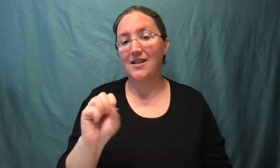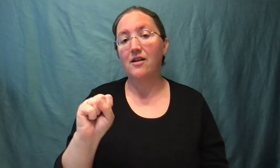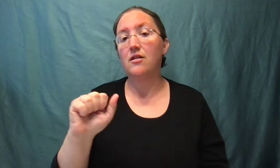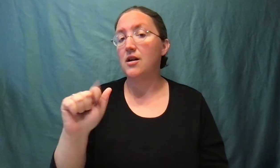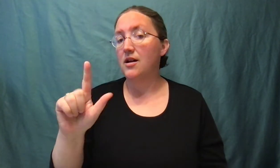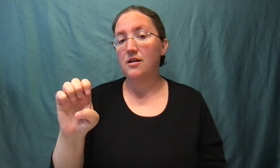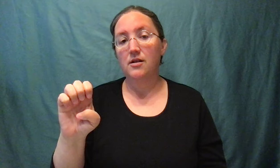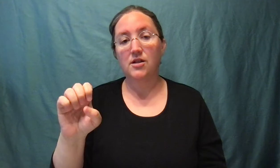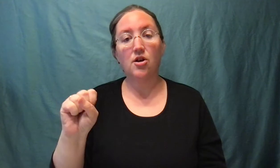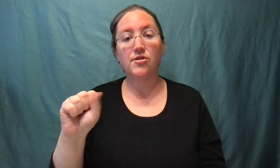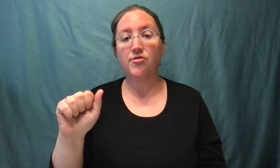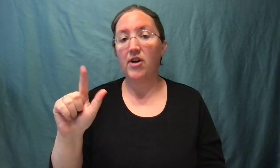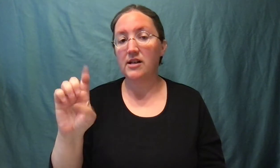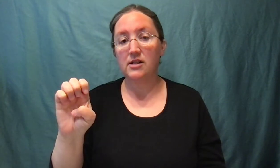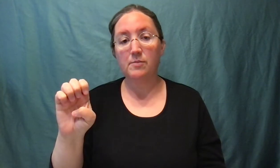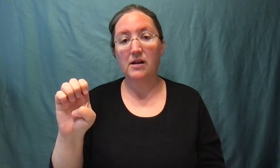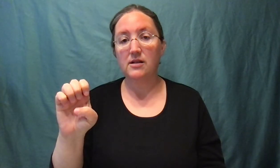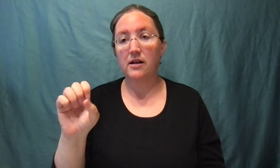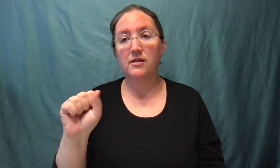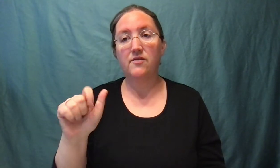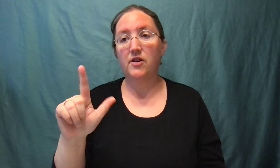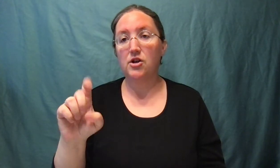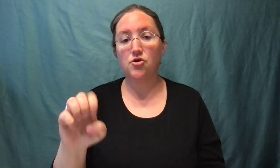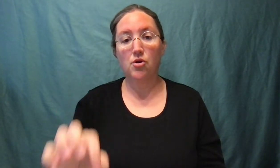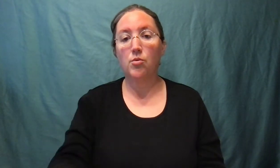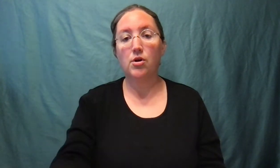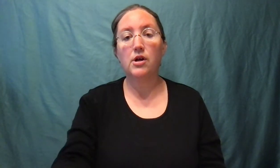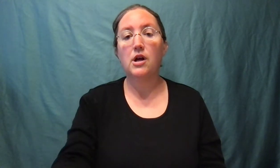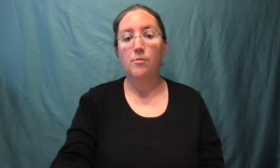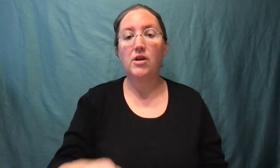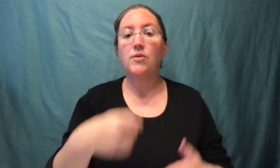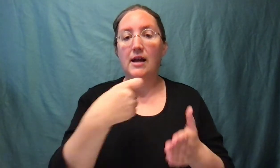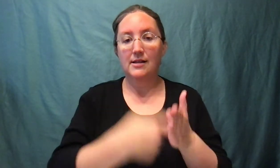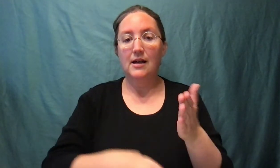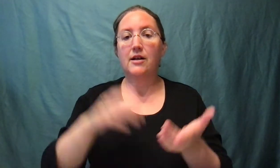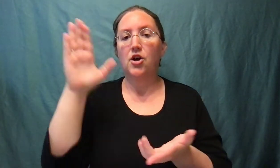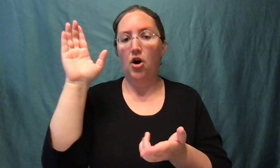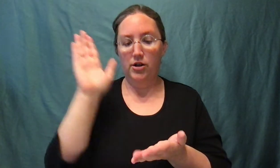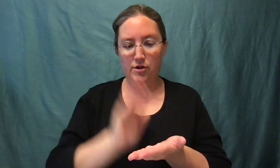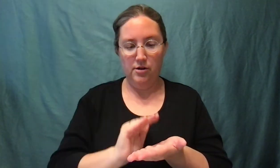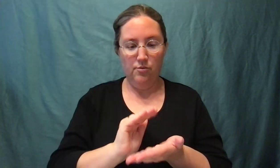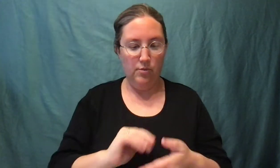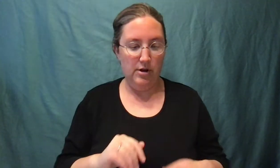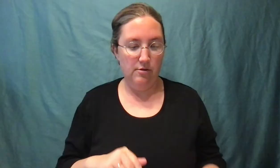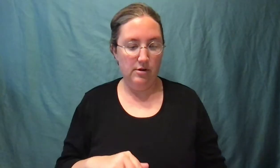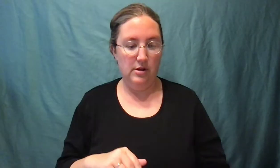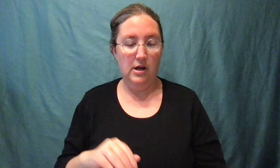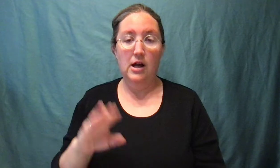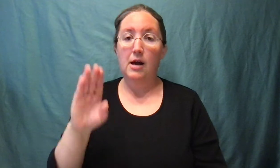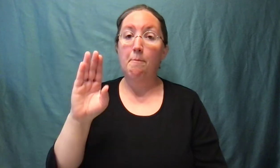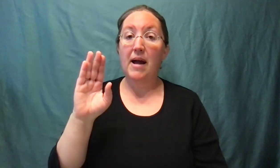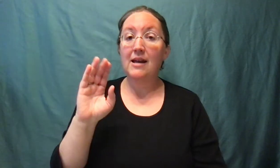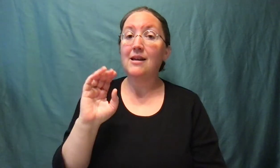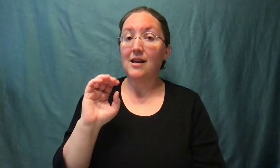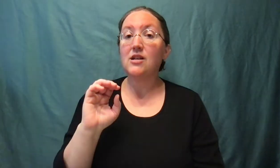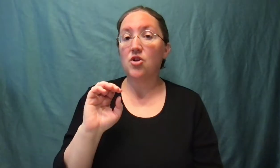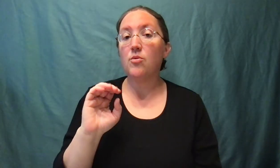sale. It's also fine to spell sale. It's a very short word, but you can sign cost reduce. Bank is always